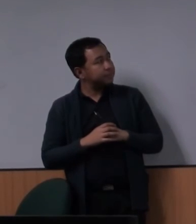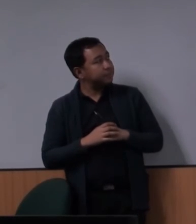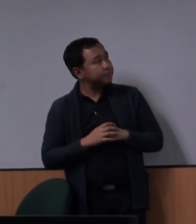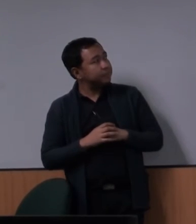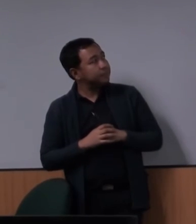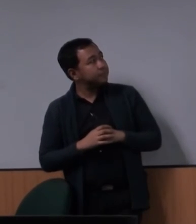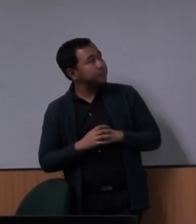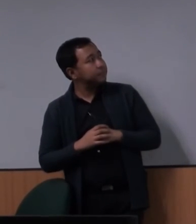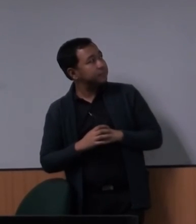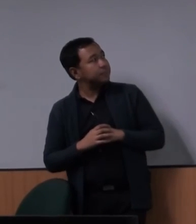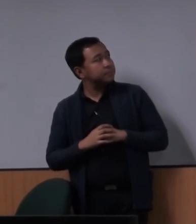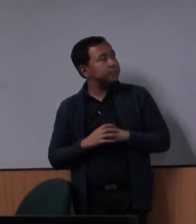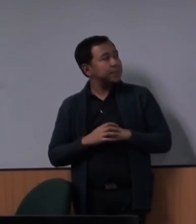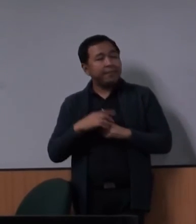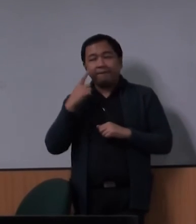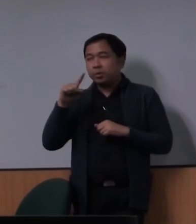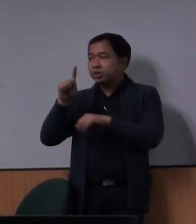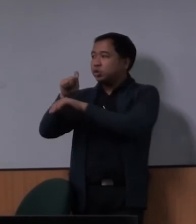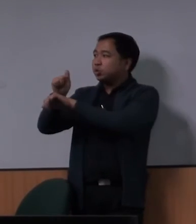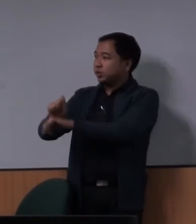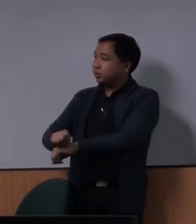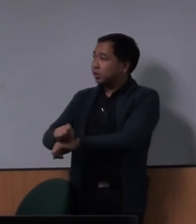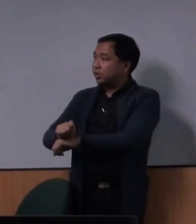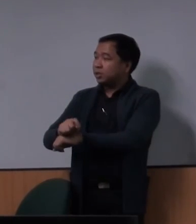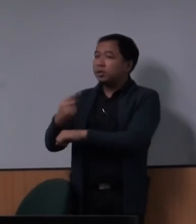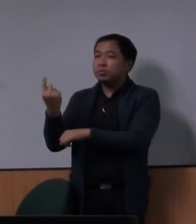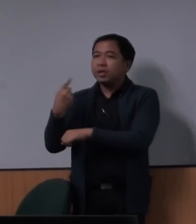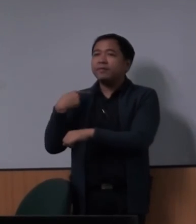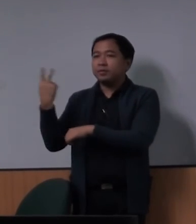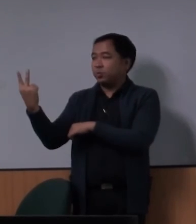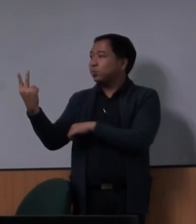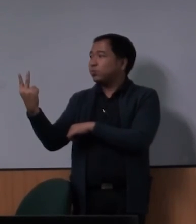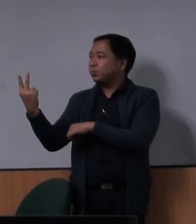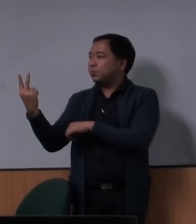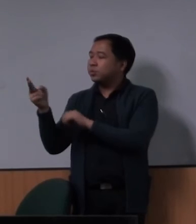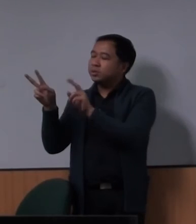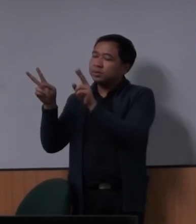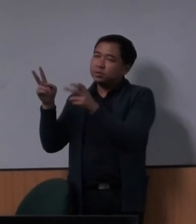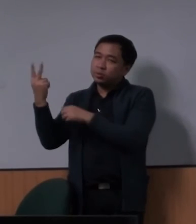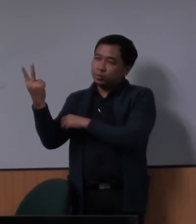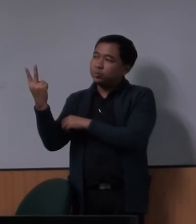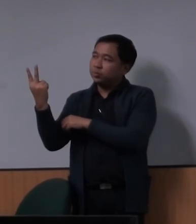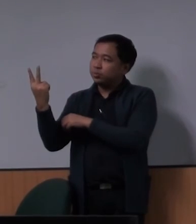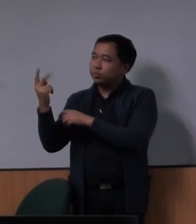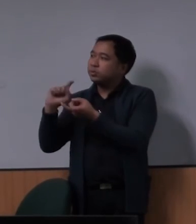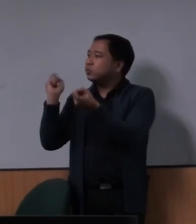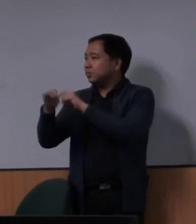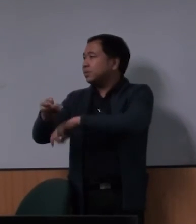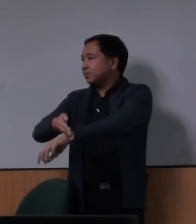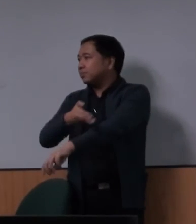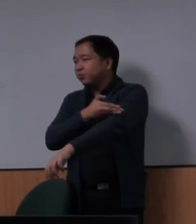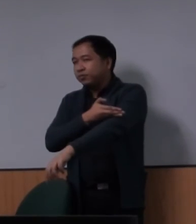And then for the traditional, they're only two. They have a significant